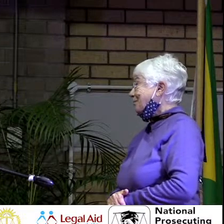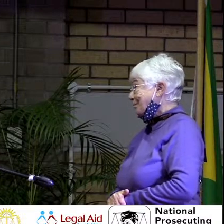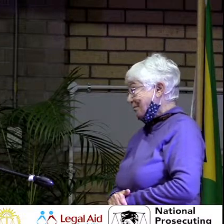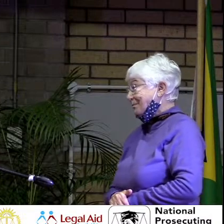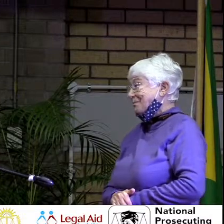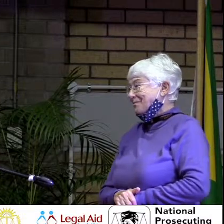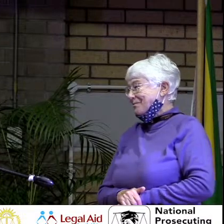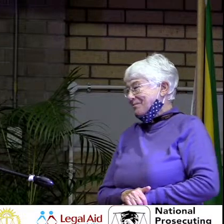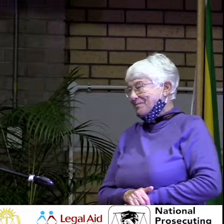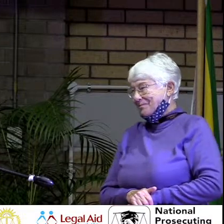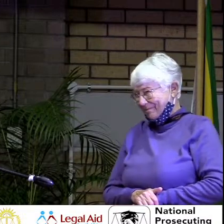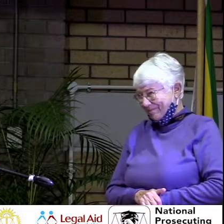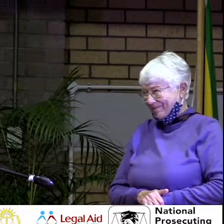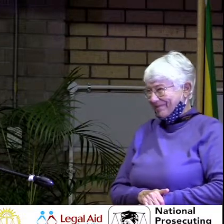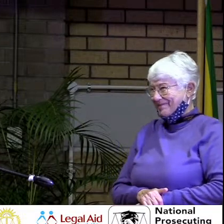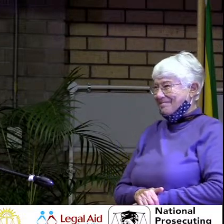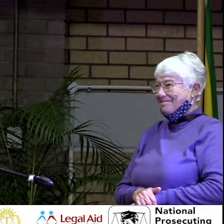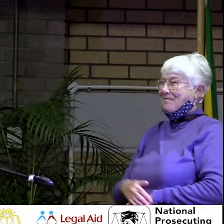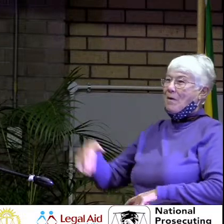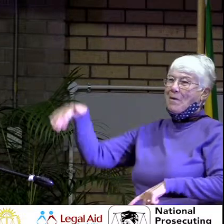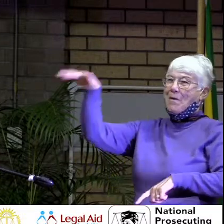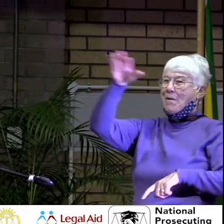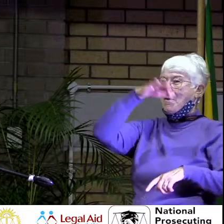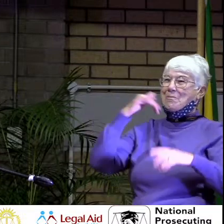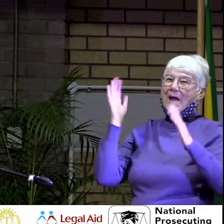kufuneka sisebenzeni kunye